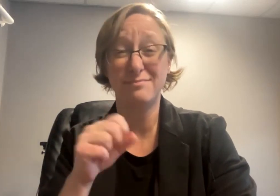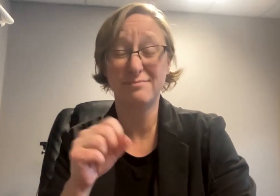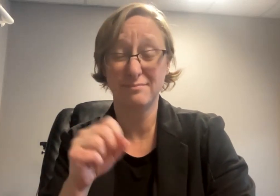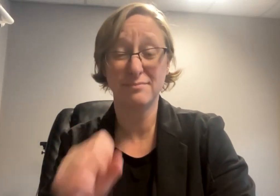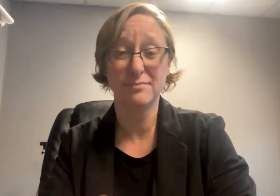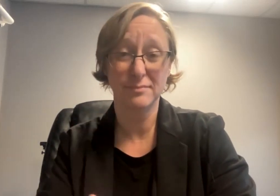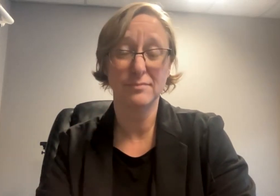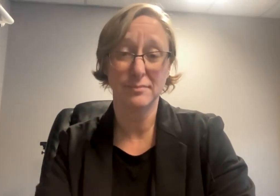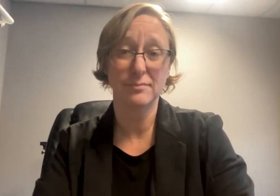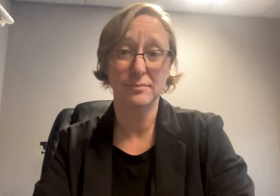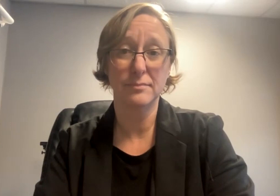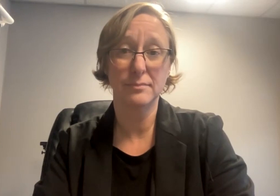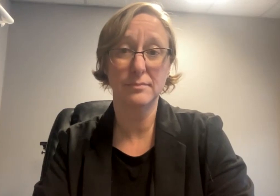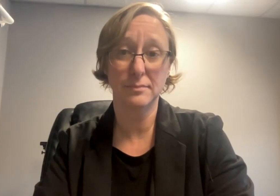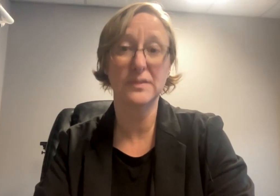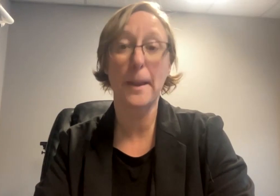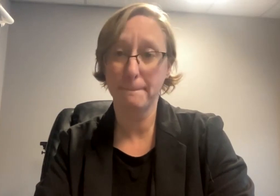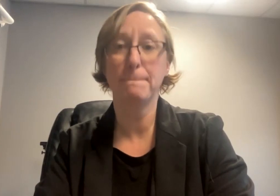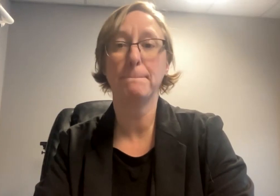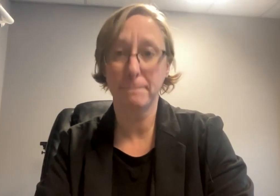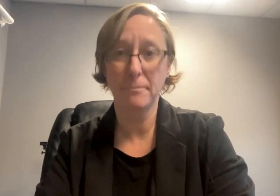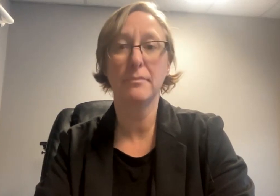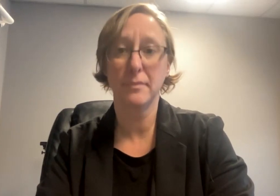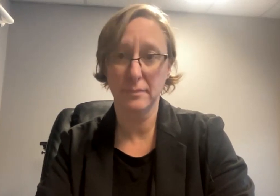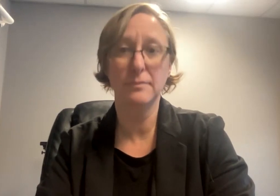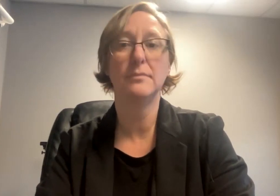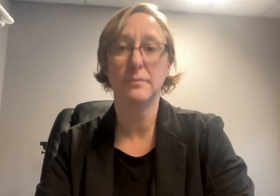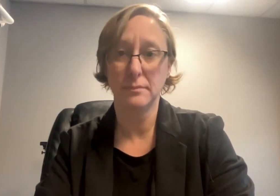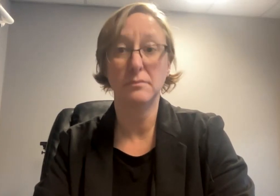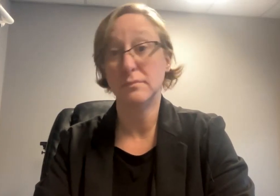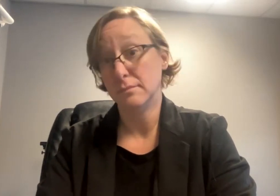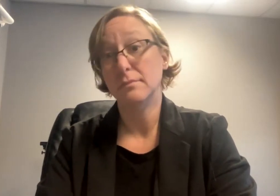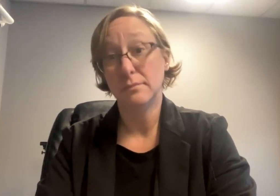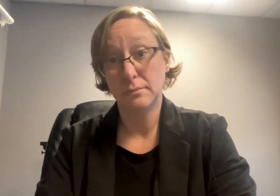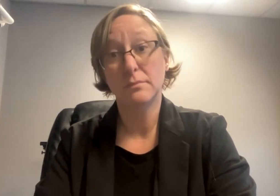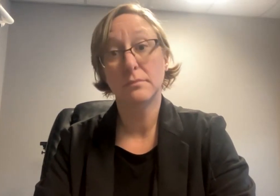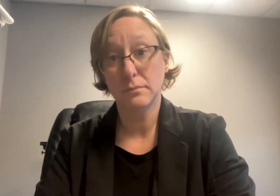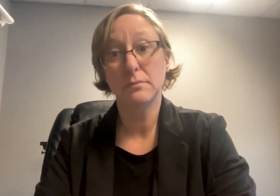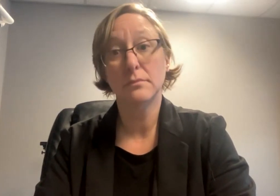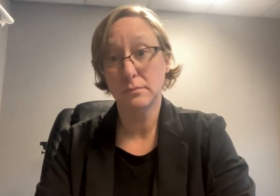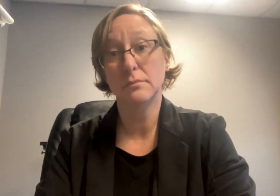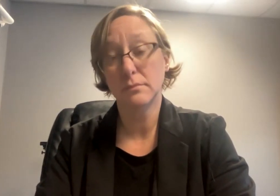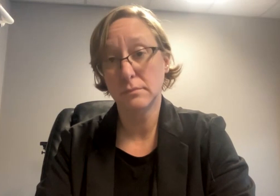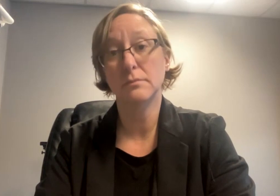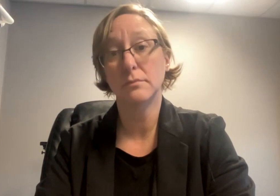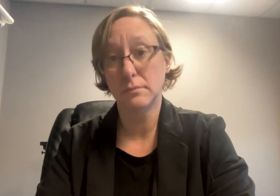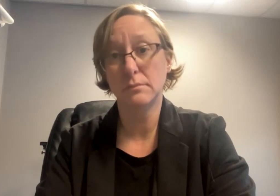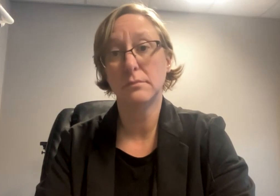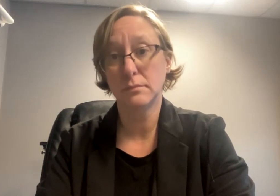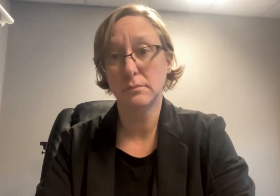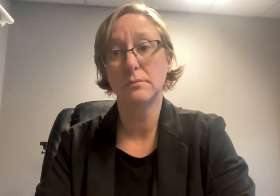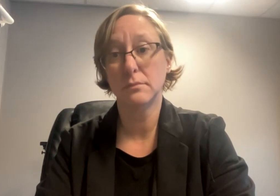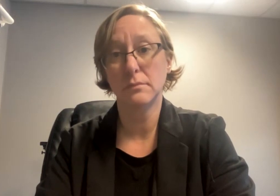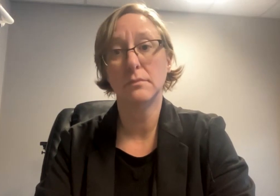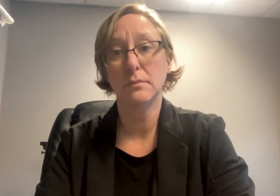chart or graph, so we can see what everybody's feelings are too, if we use that Mhm. instead of